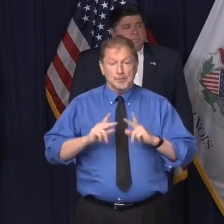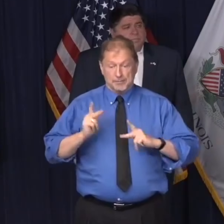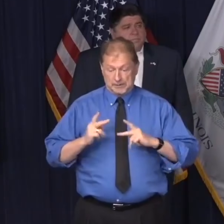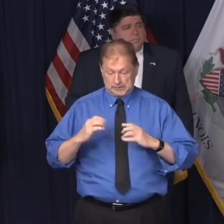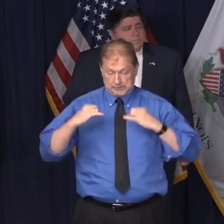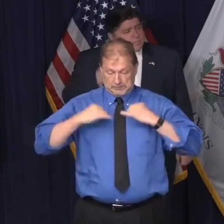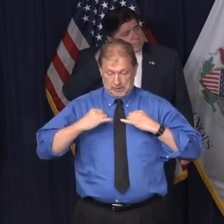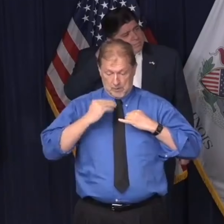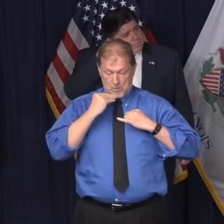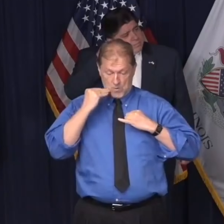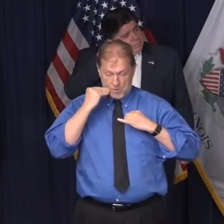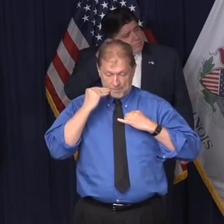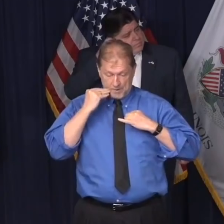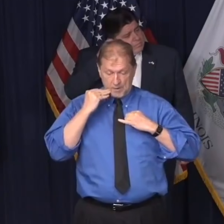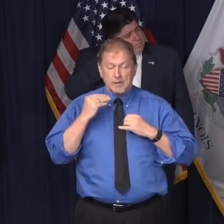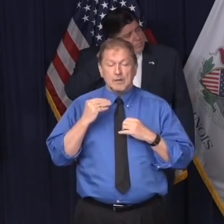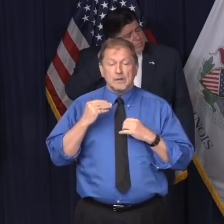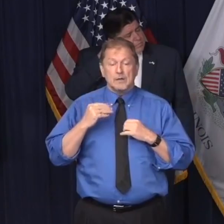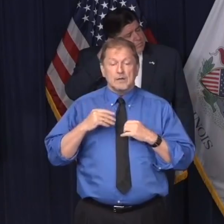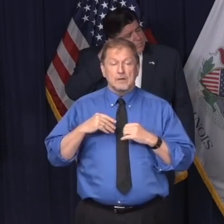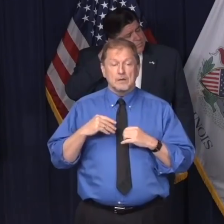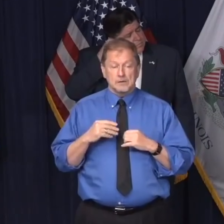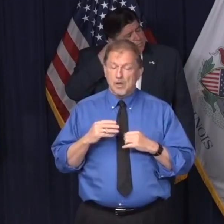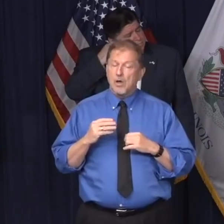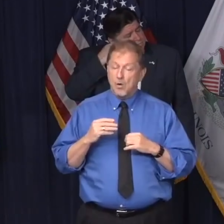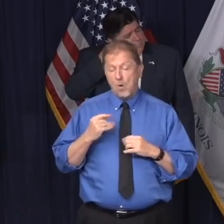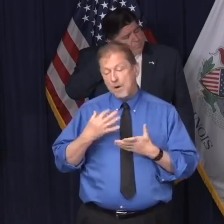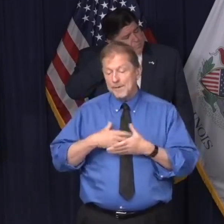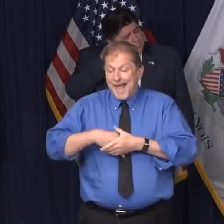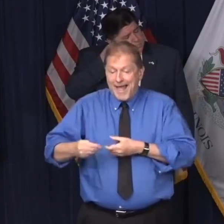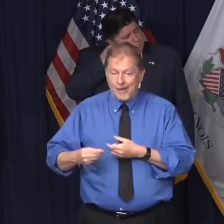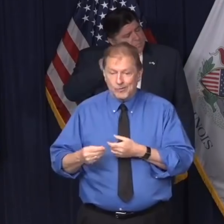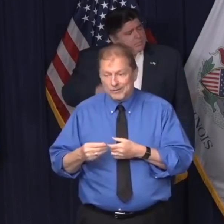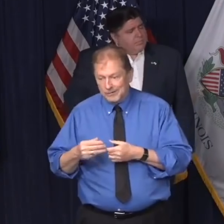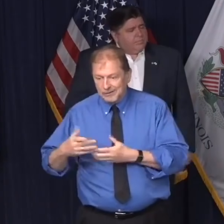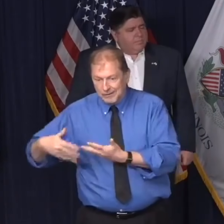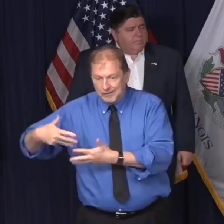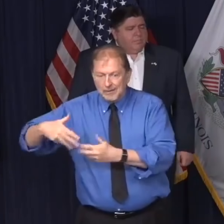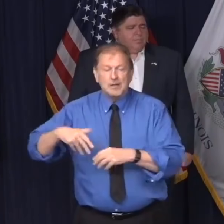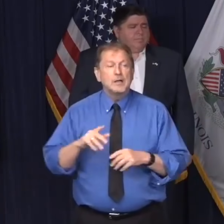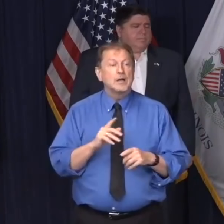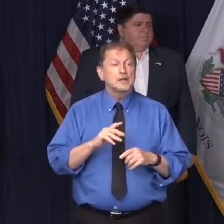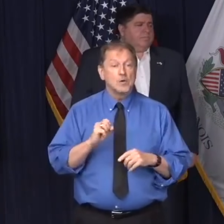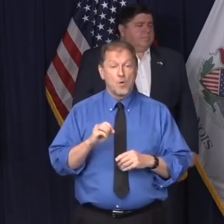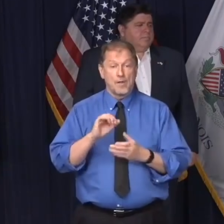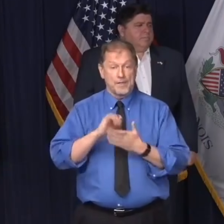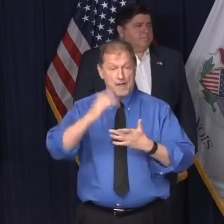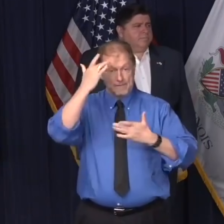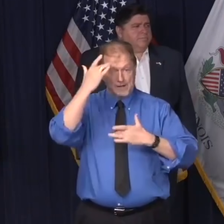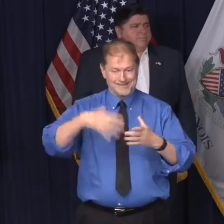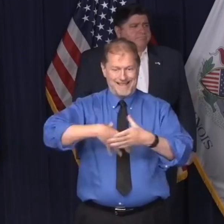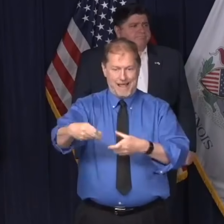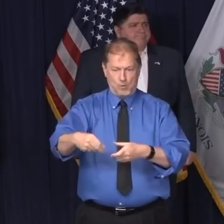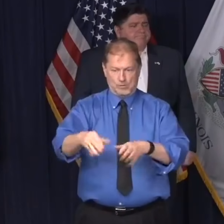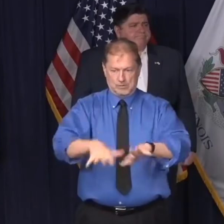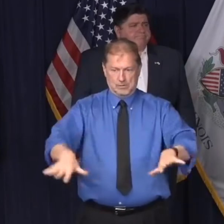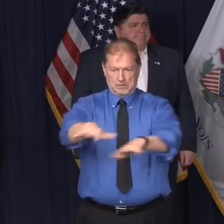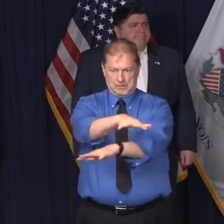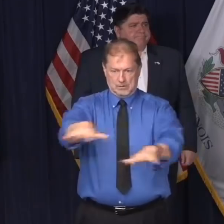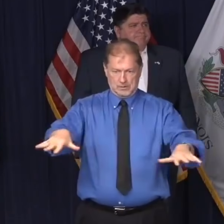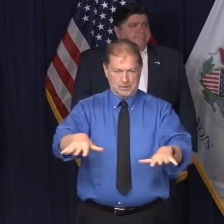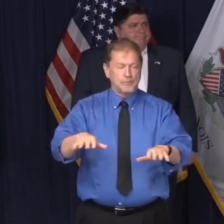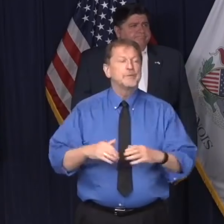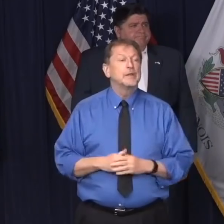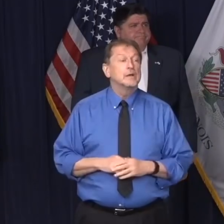but go, venture out. So there are still many opportunities for the virus to be transmitted. The